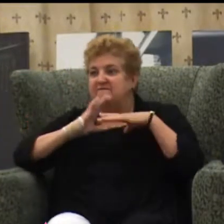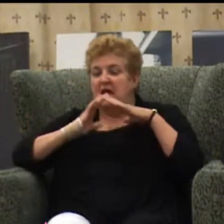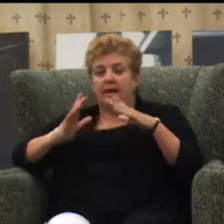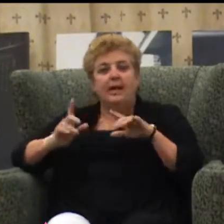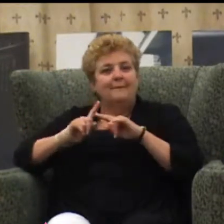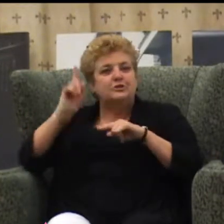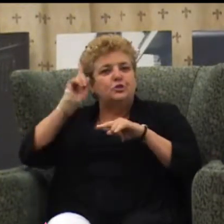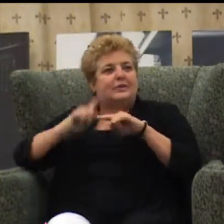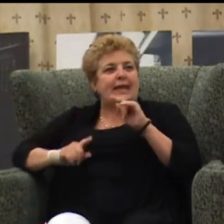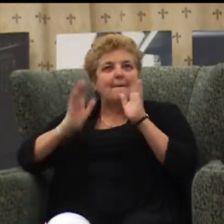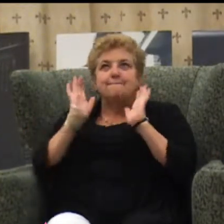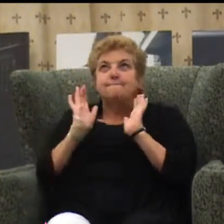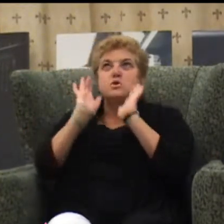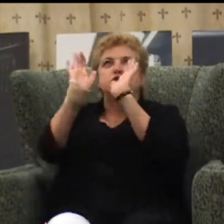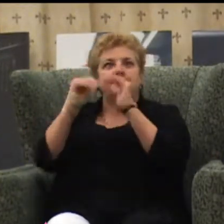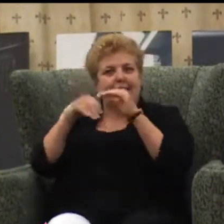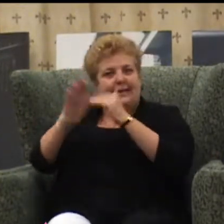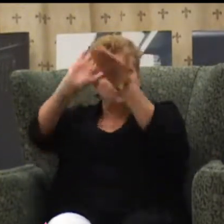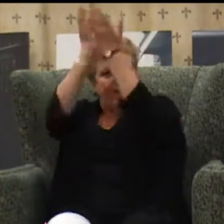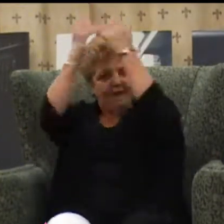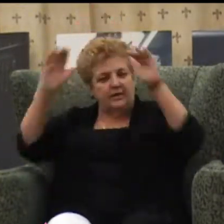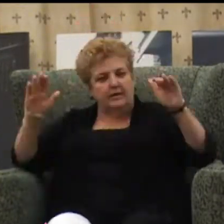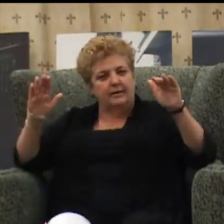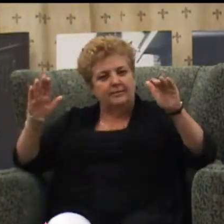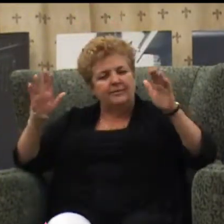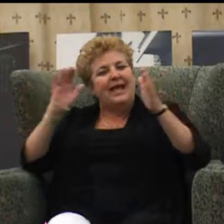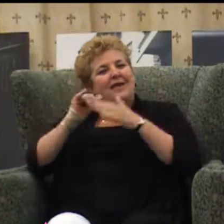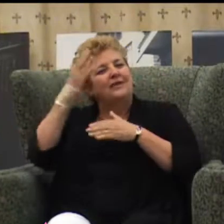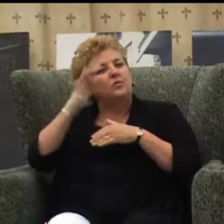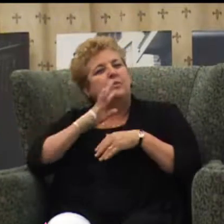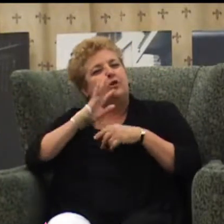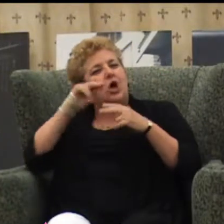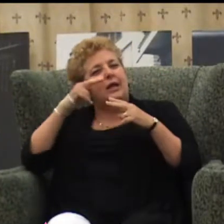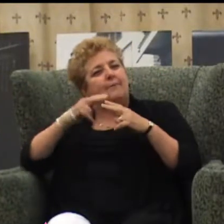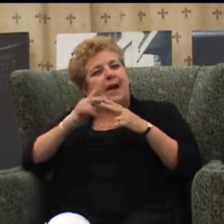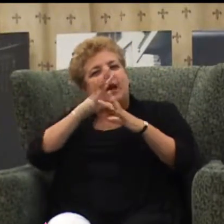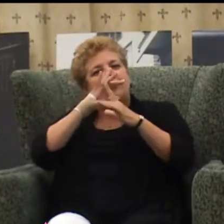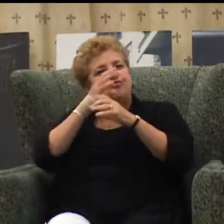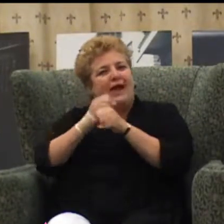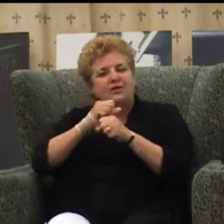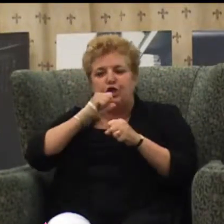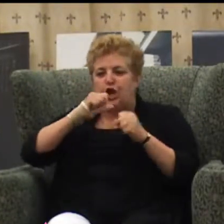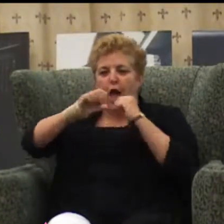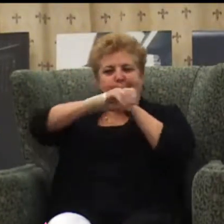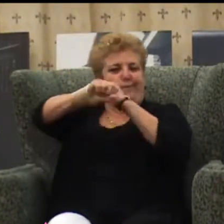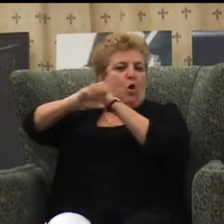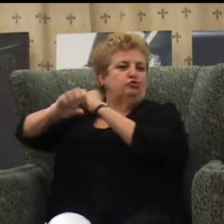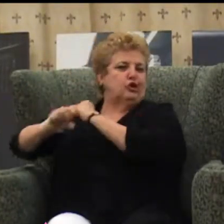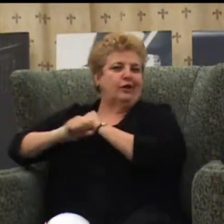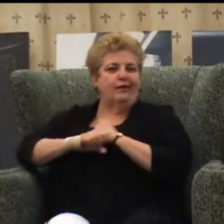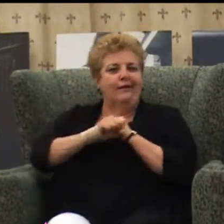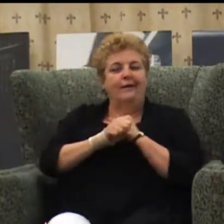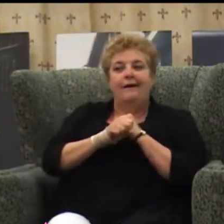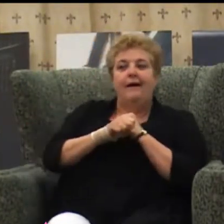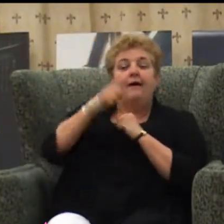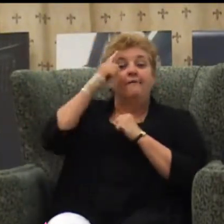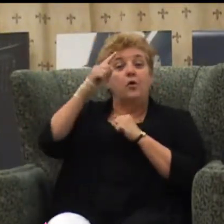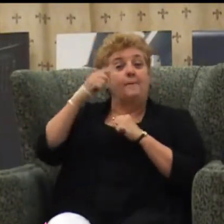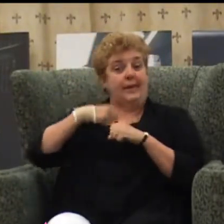talks about the tradition of attraction rather than promotion. For me, like many of us as an alcoholic, I had to come to AA on